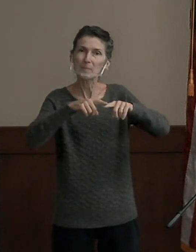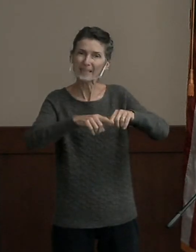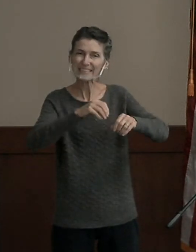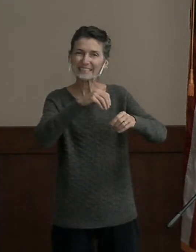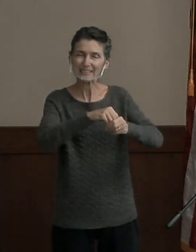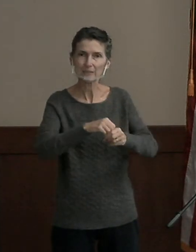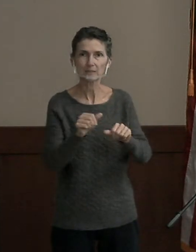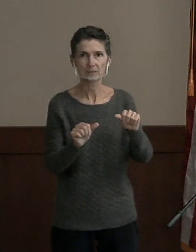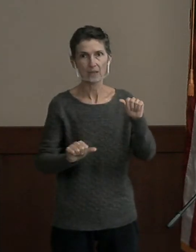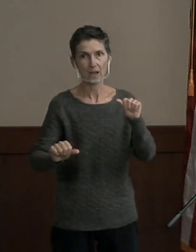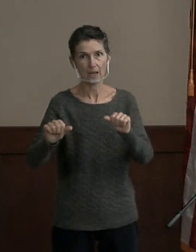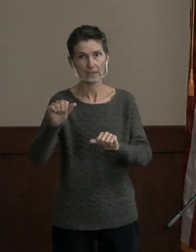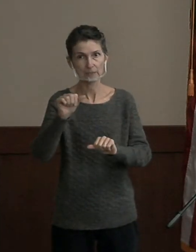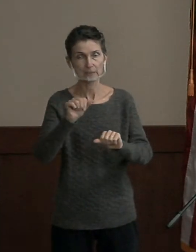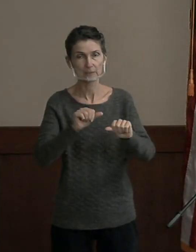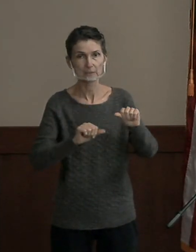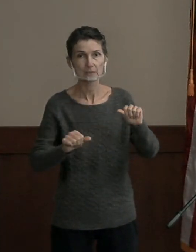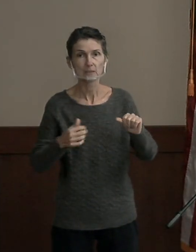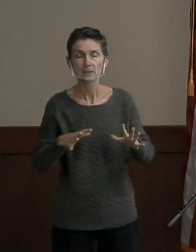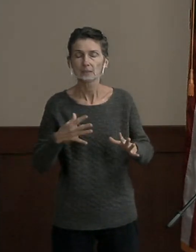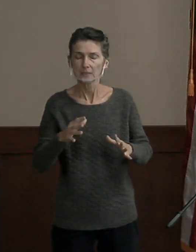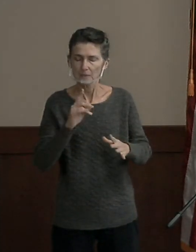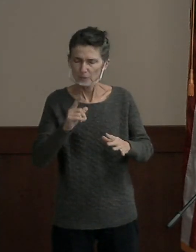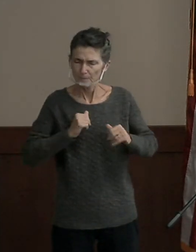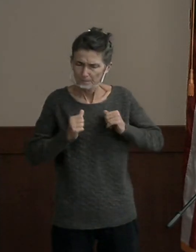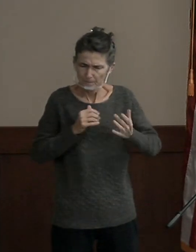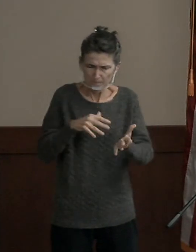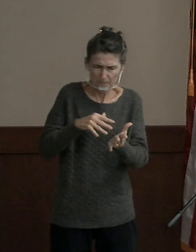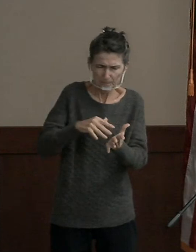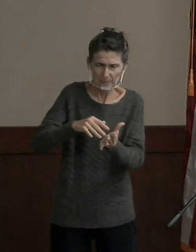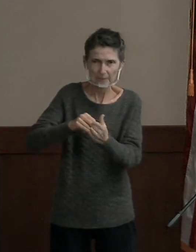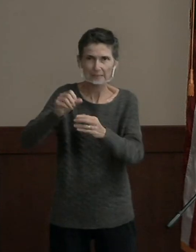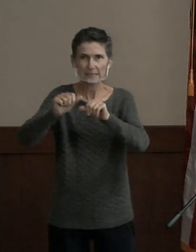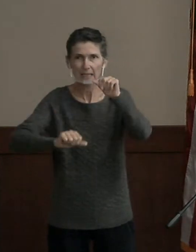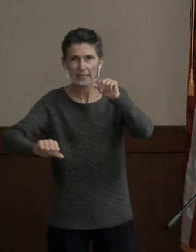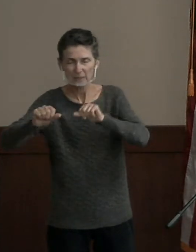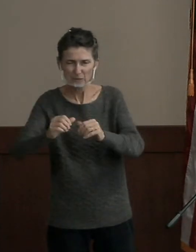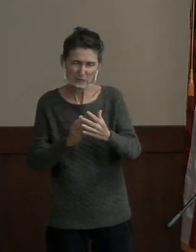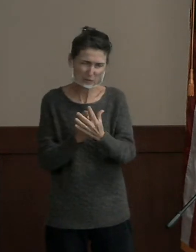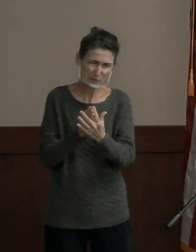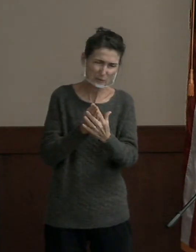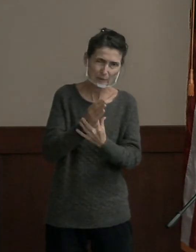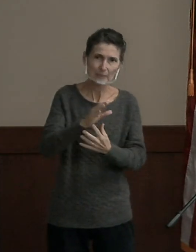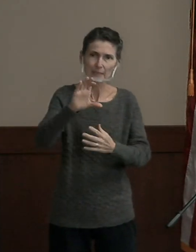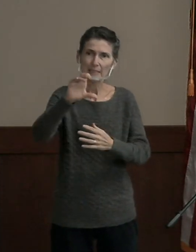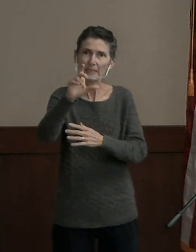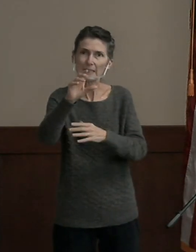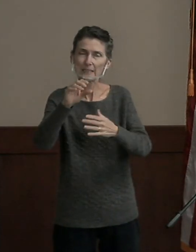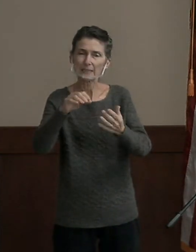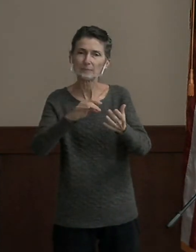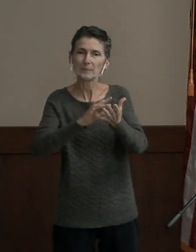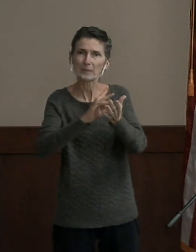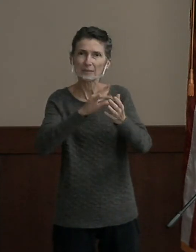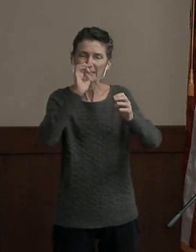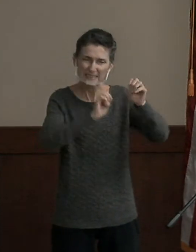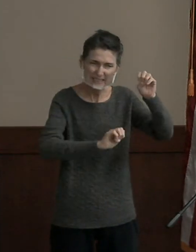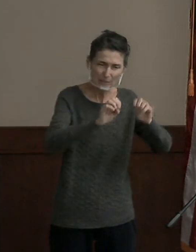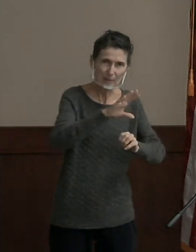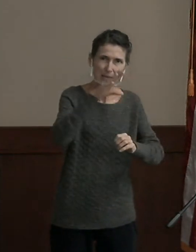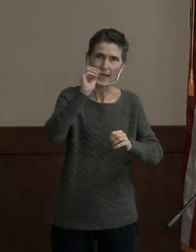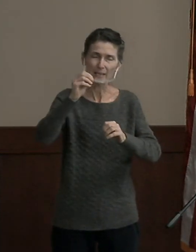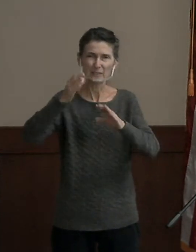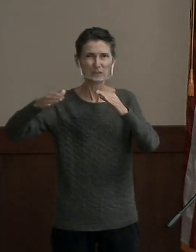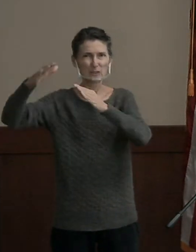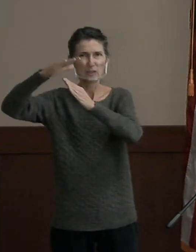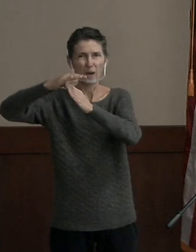science. Rigorous scientific study, thorough clinical exams, and reviews by the top